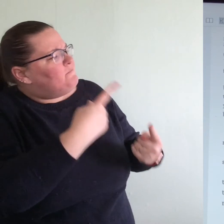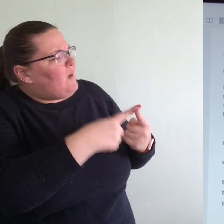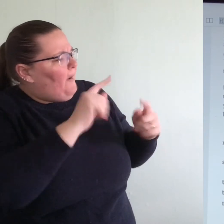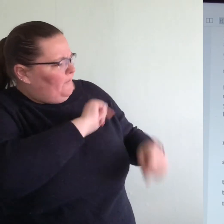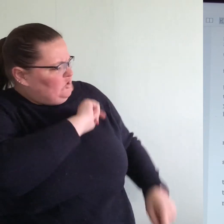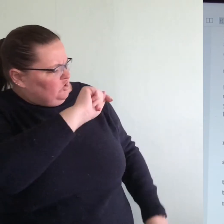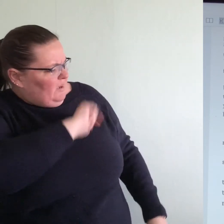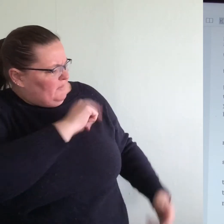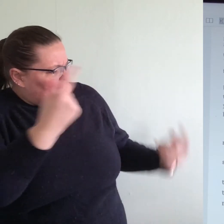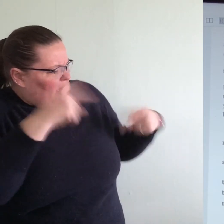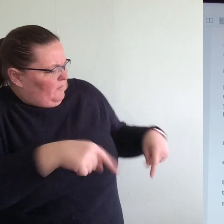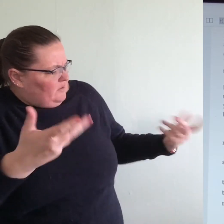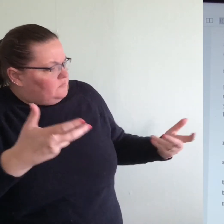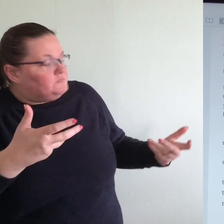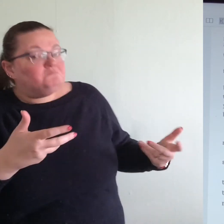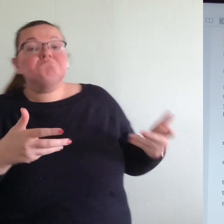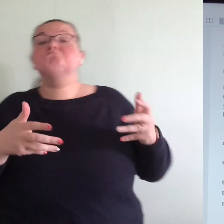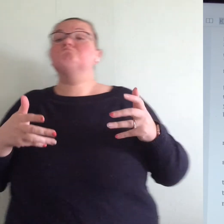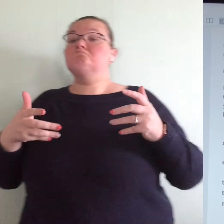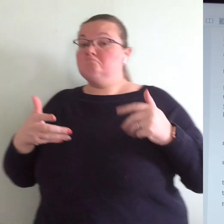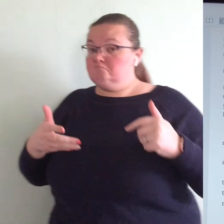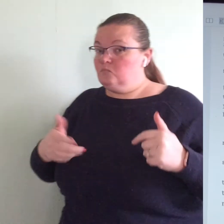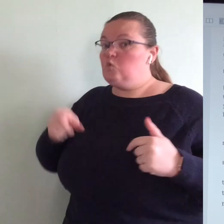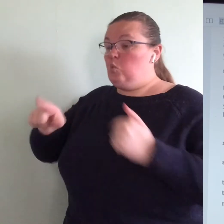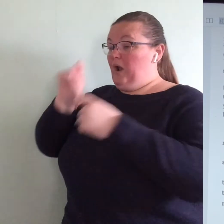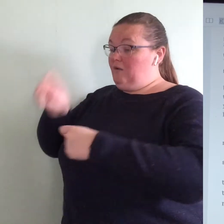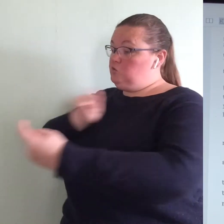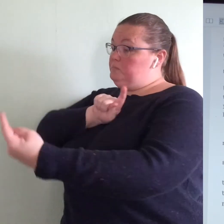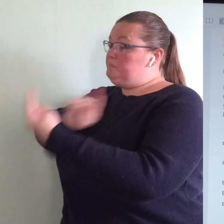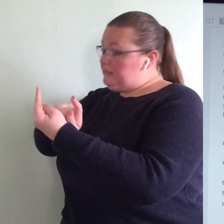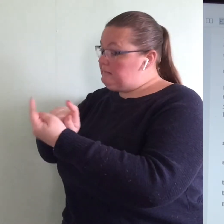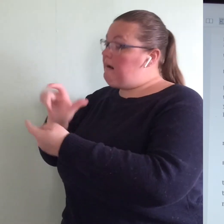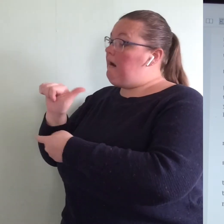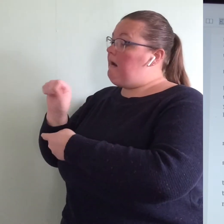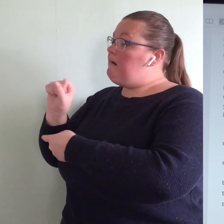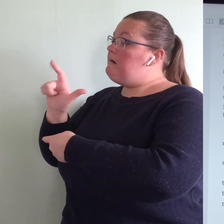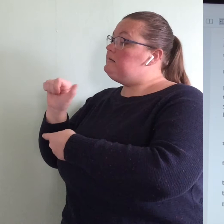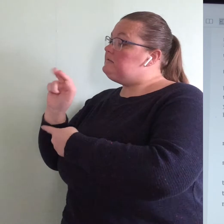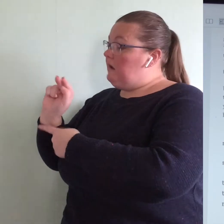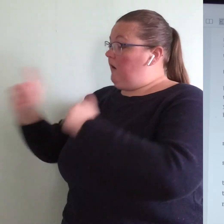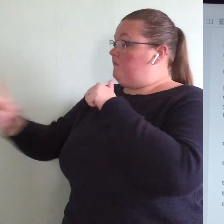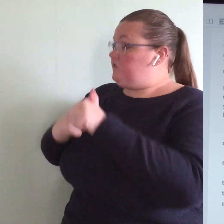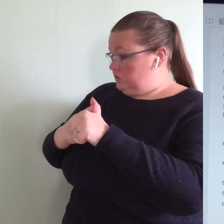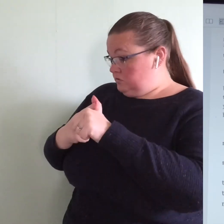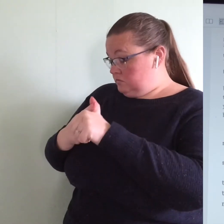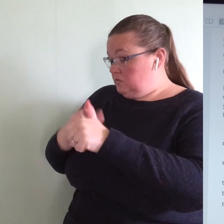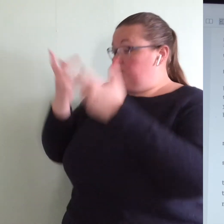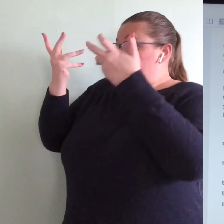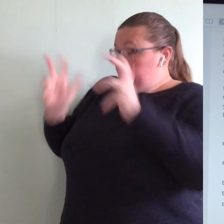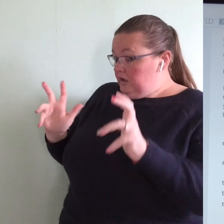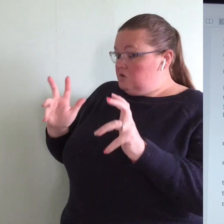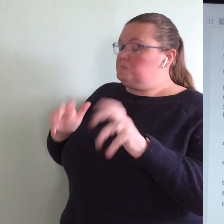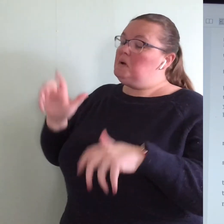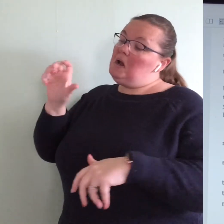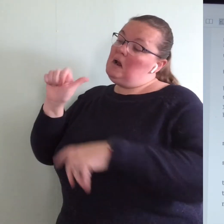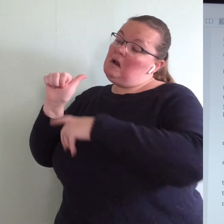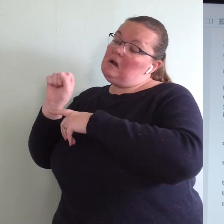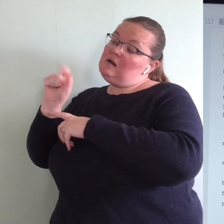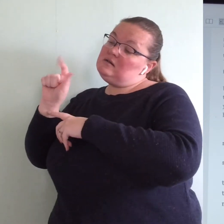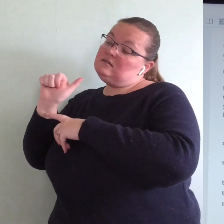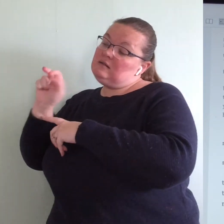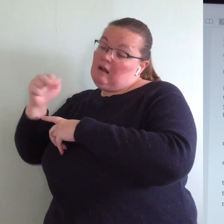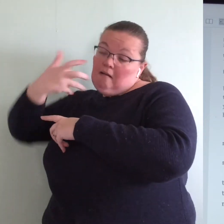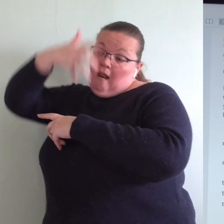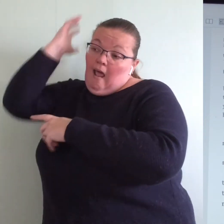Lucy. The quickest way you can help him is by going to meet Aslan, said Mr. Beaver. Once he's with us, then we